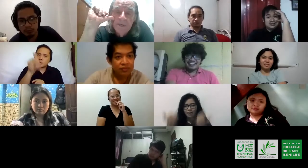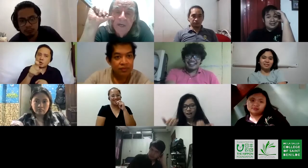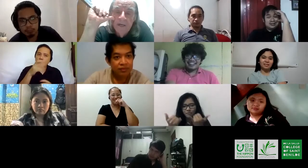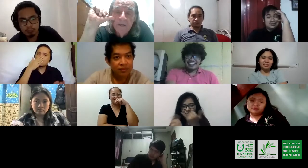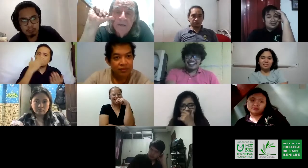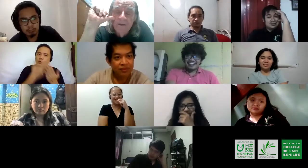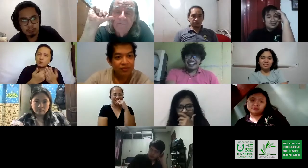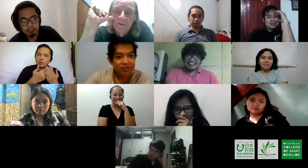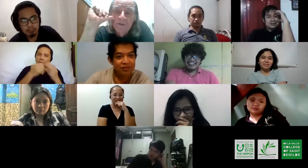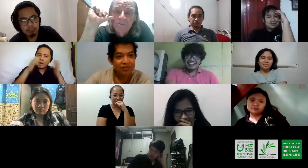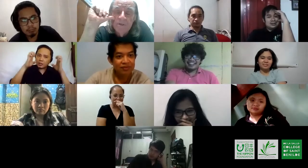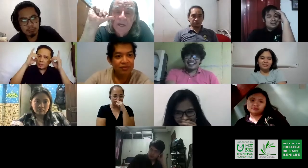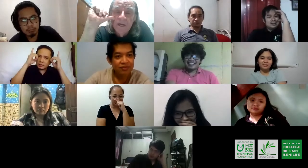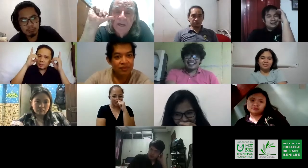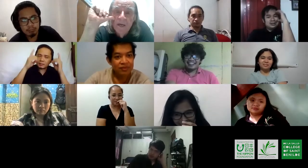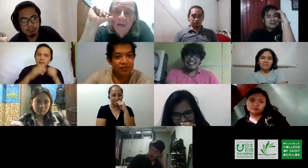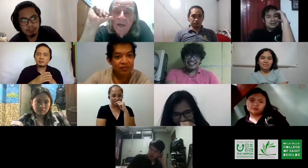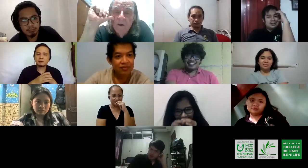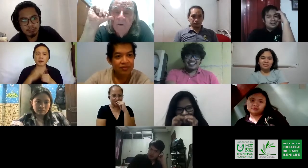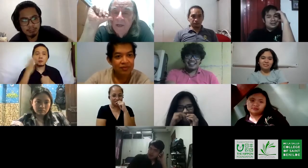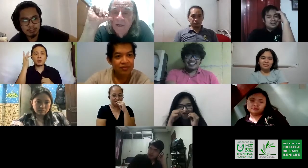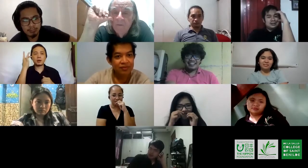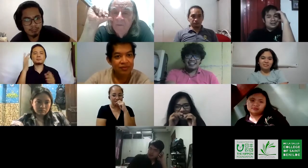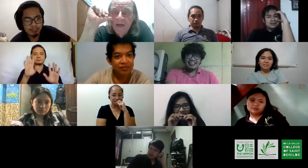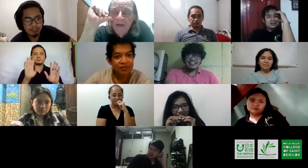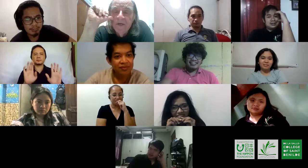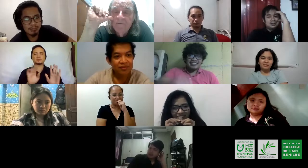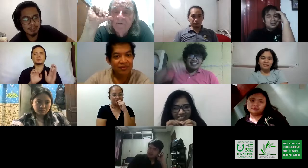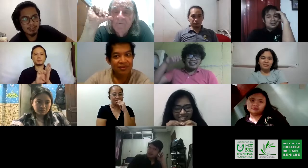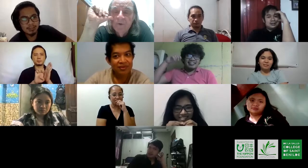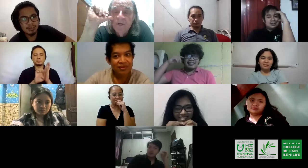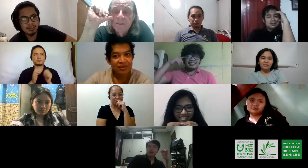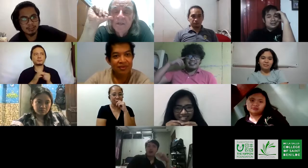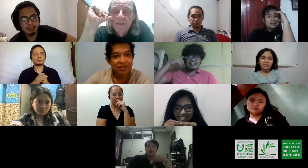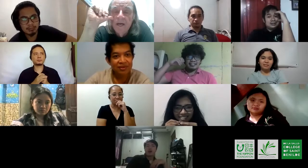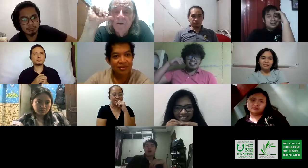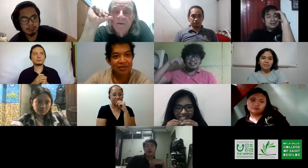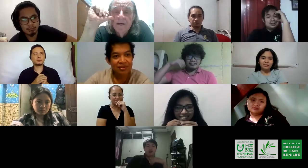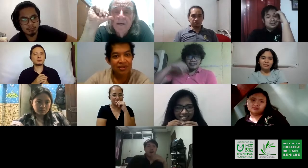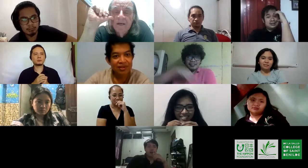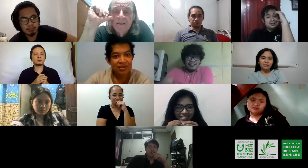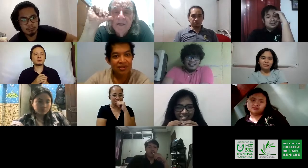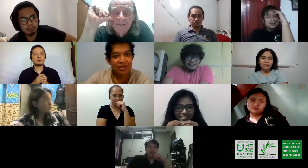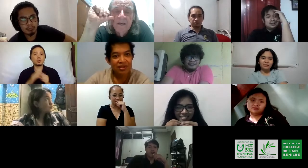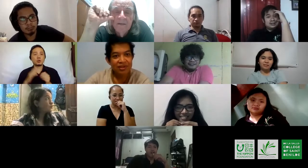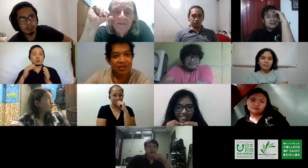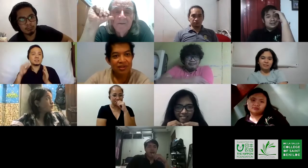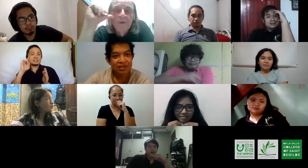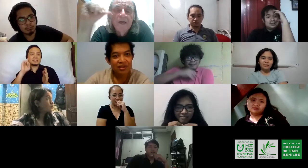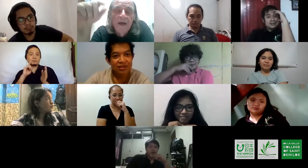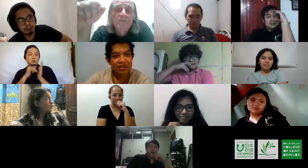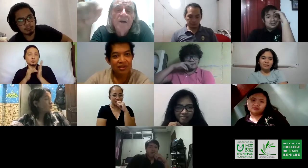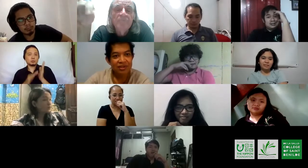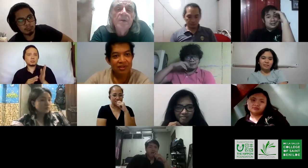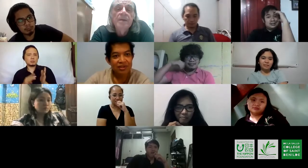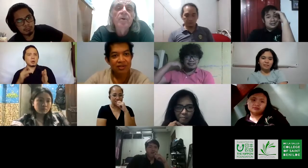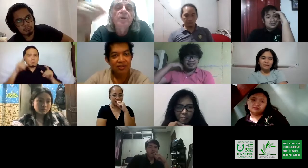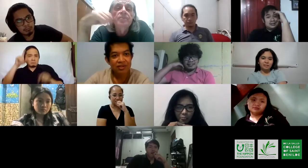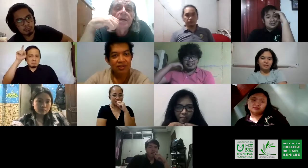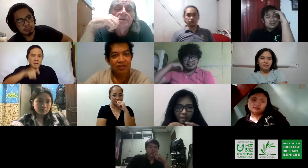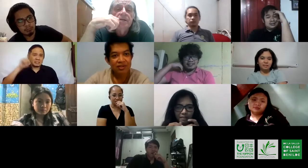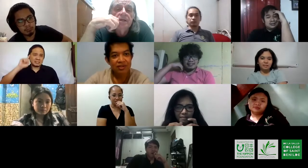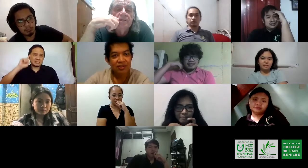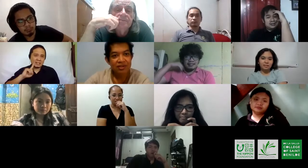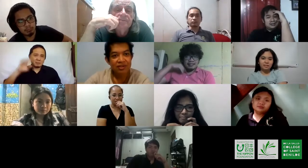people were saying, deaf students were saying, okay, we have to have a deaf president now. They said, we have deaf people